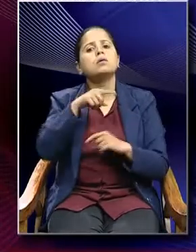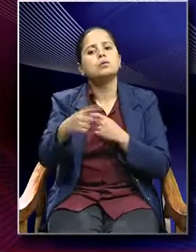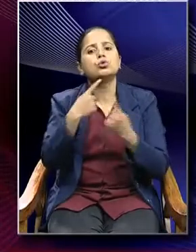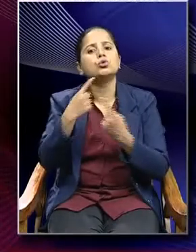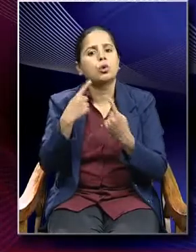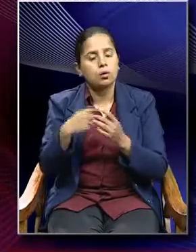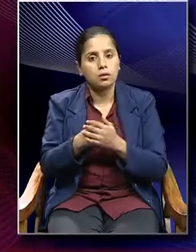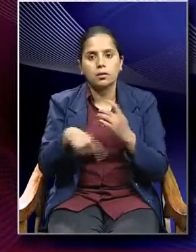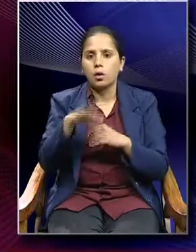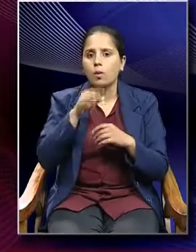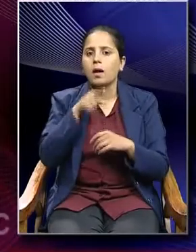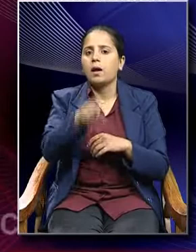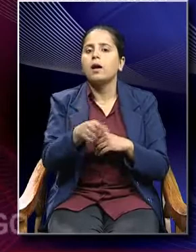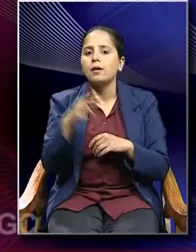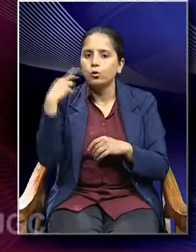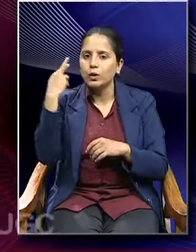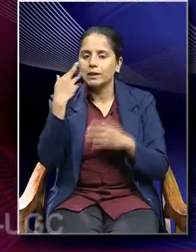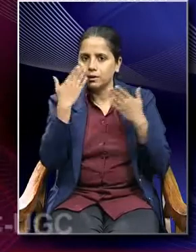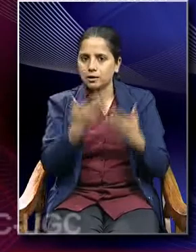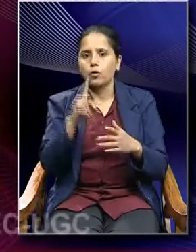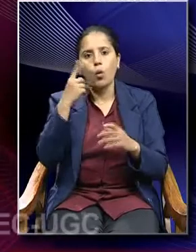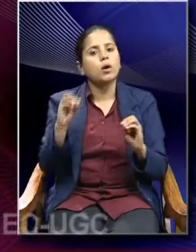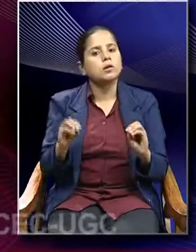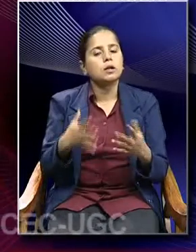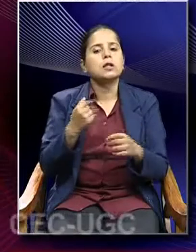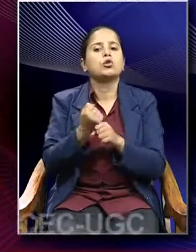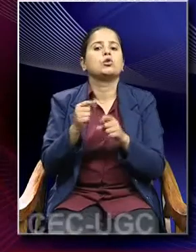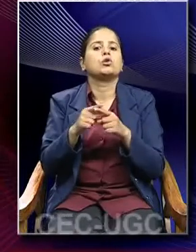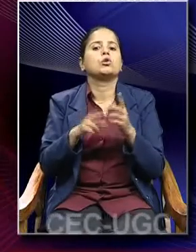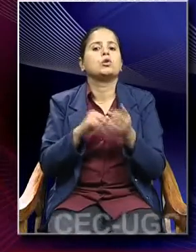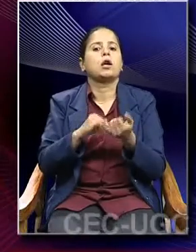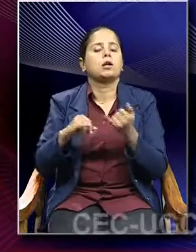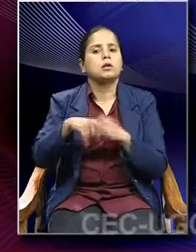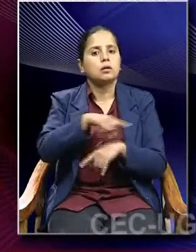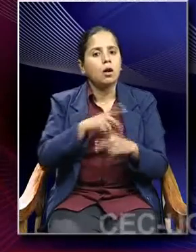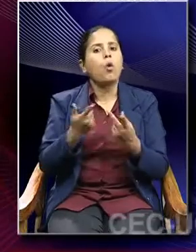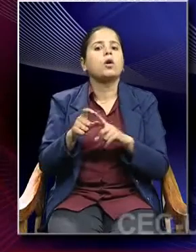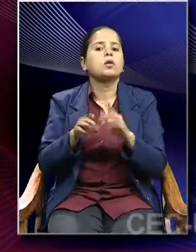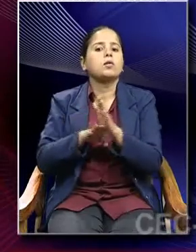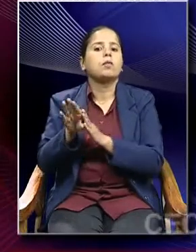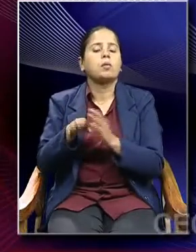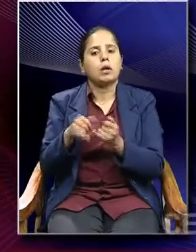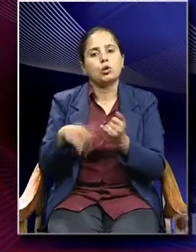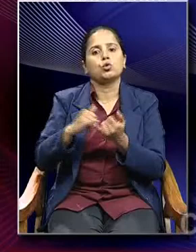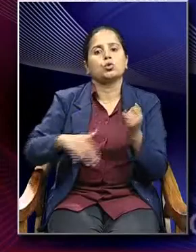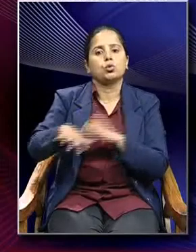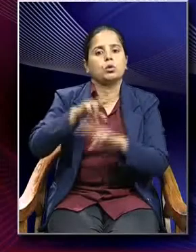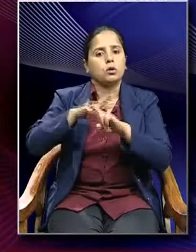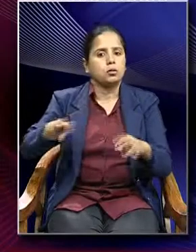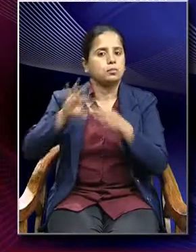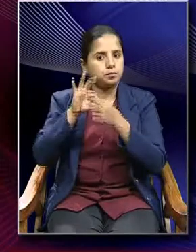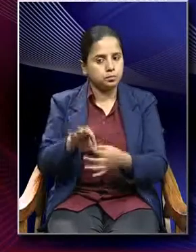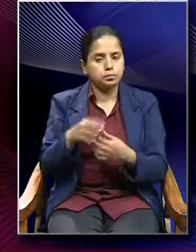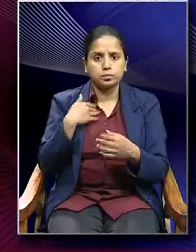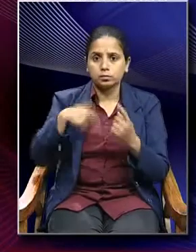ground for the genesis and development of sociology. Now, when we look into sociology as a discipline,